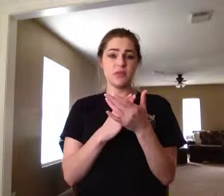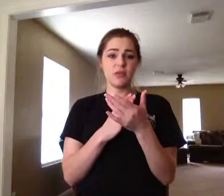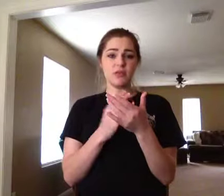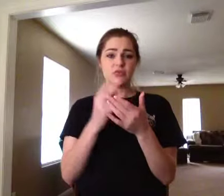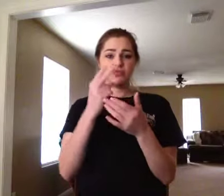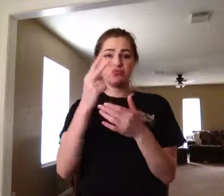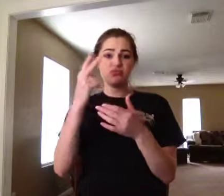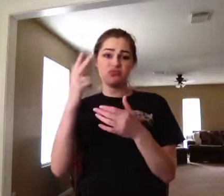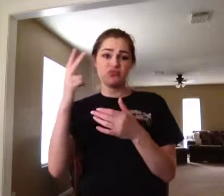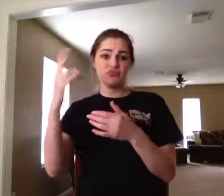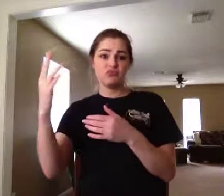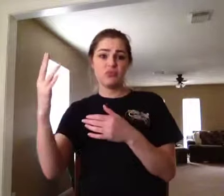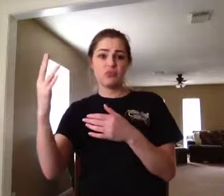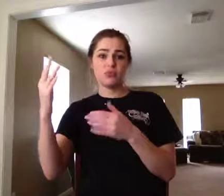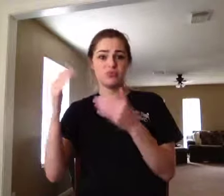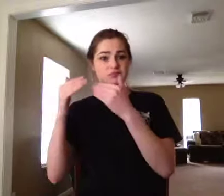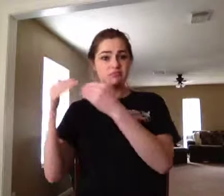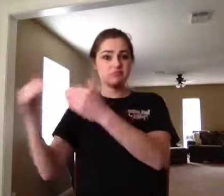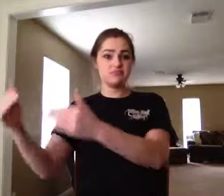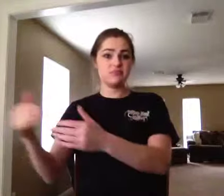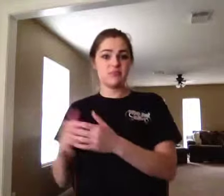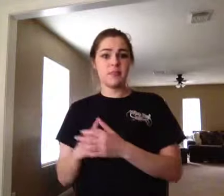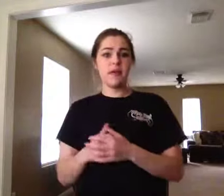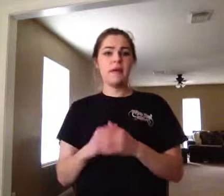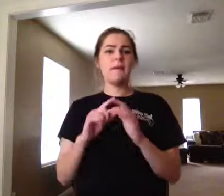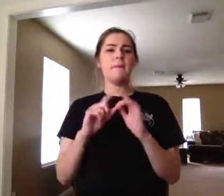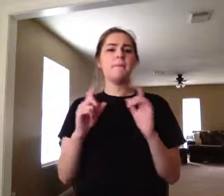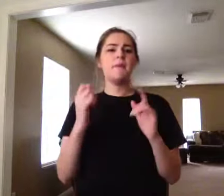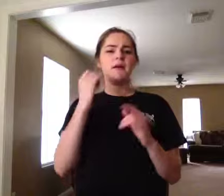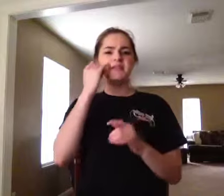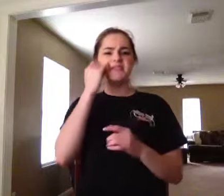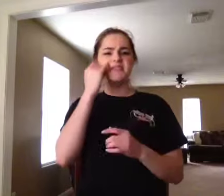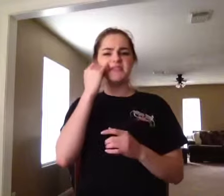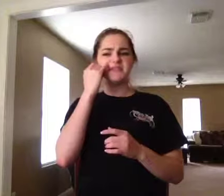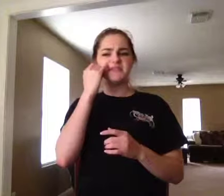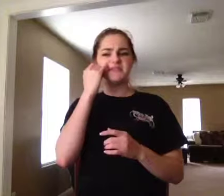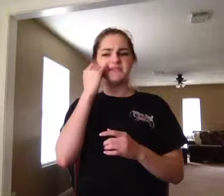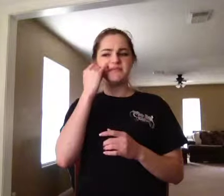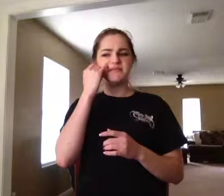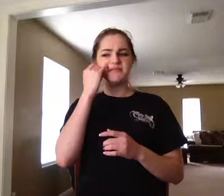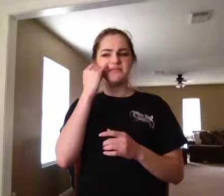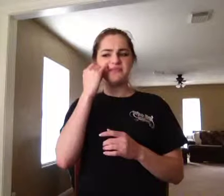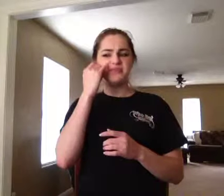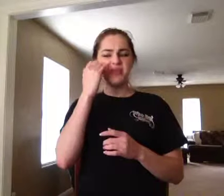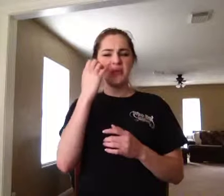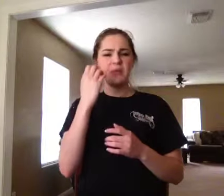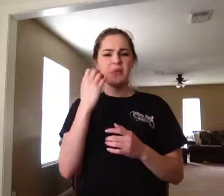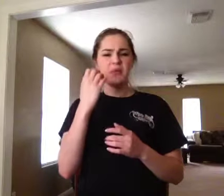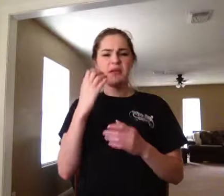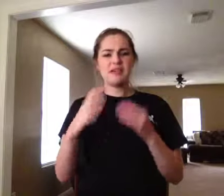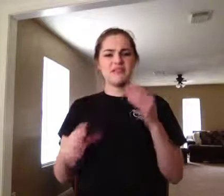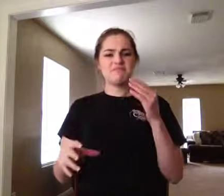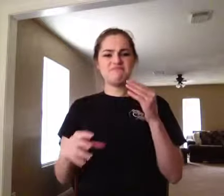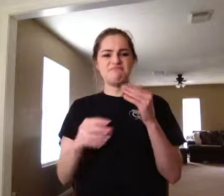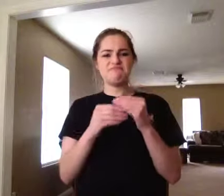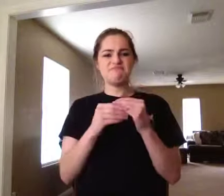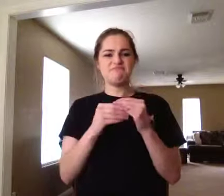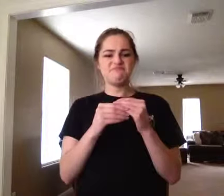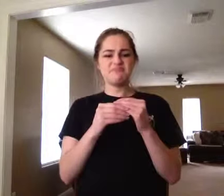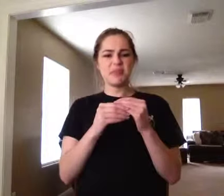on. But what if I want to put, instead of a point right here from, 0 is fine, and 1 is fine right